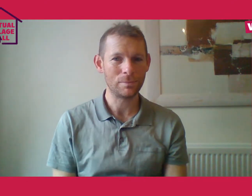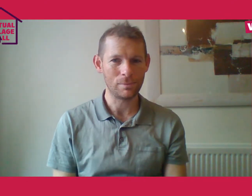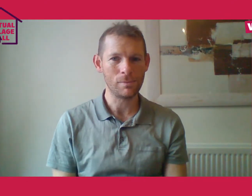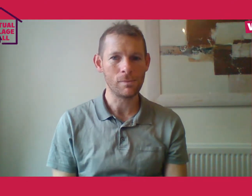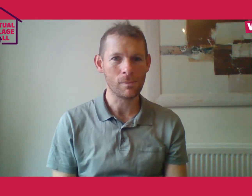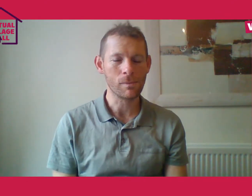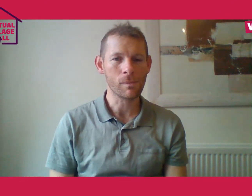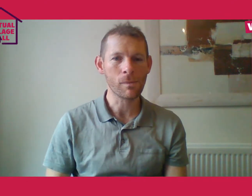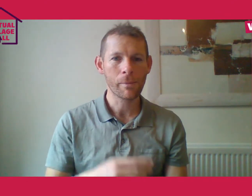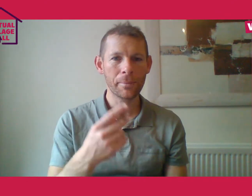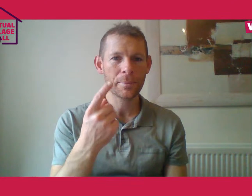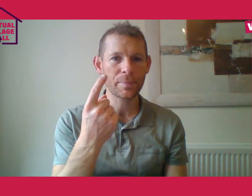again.